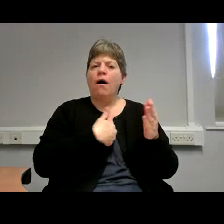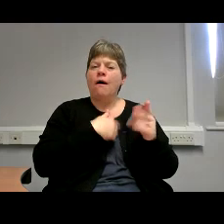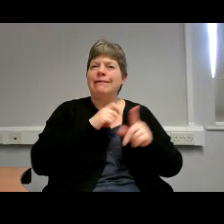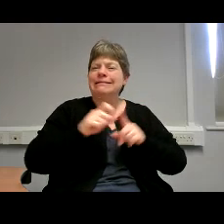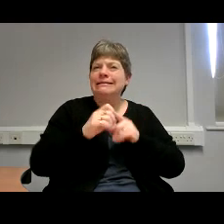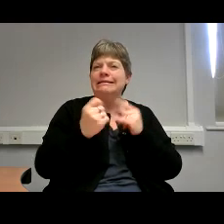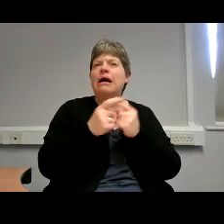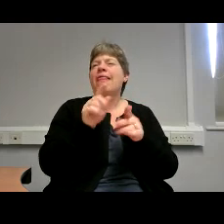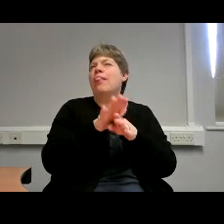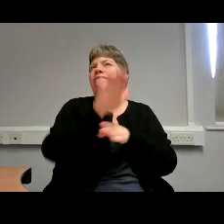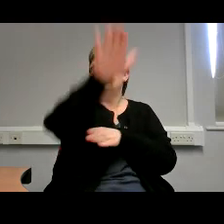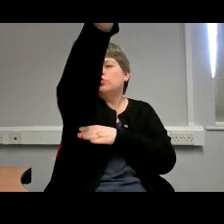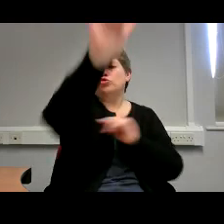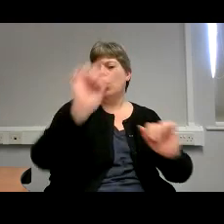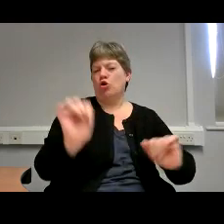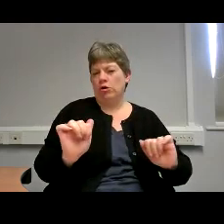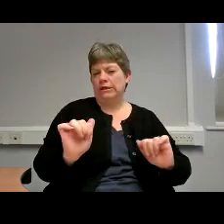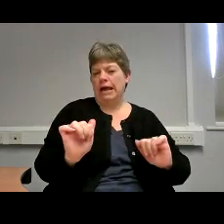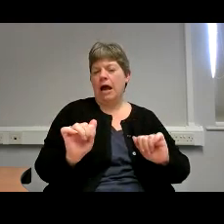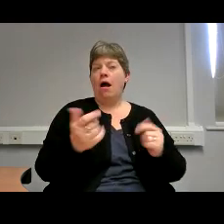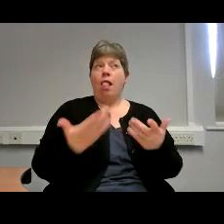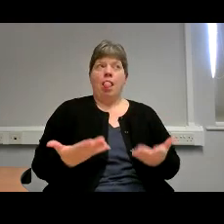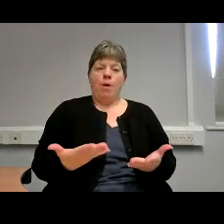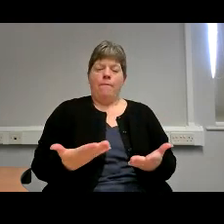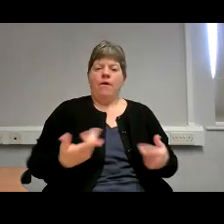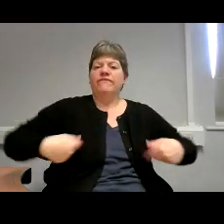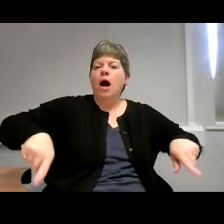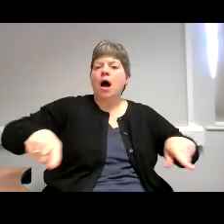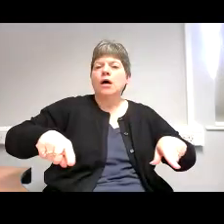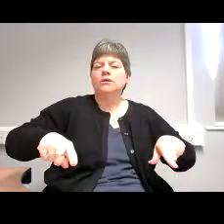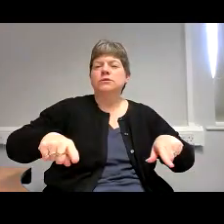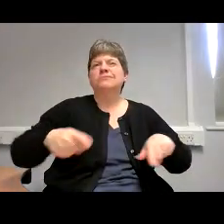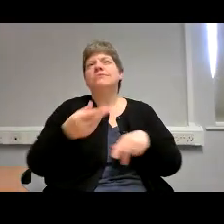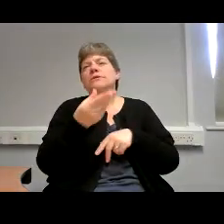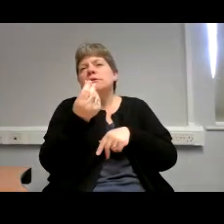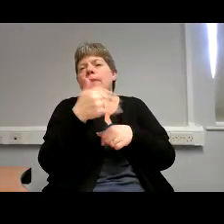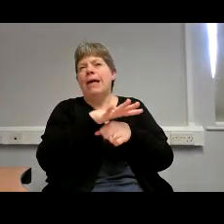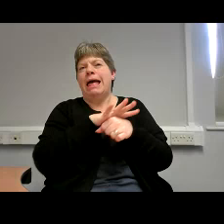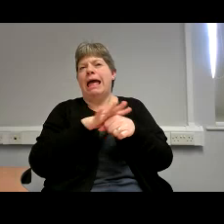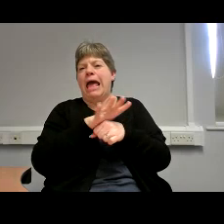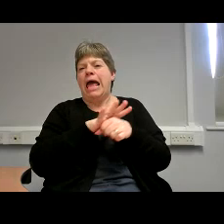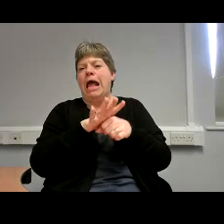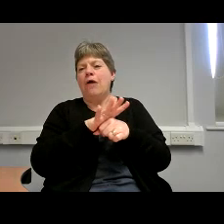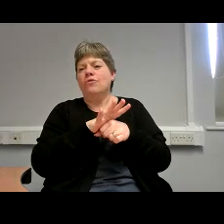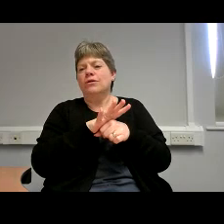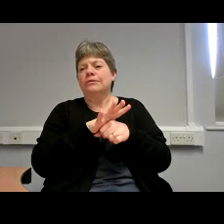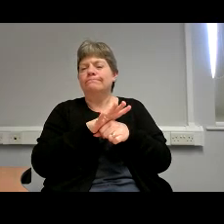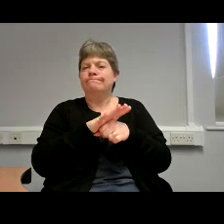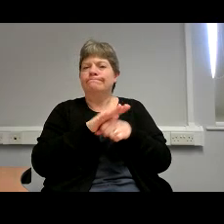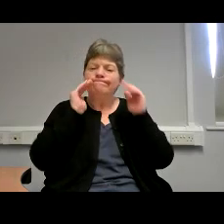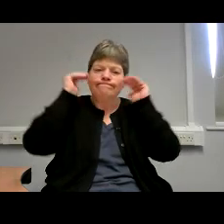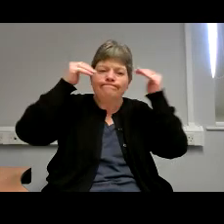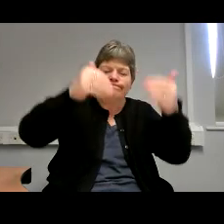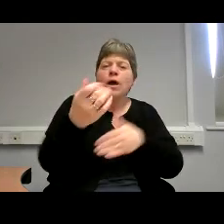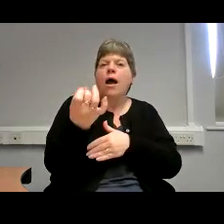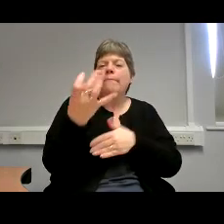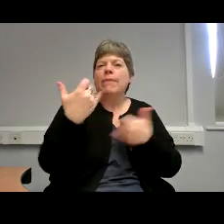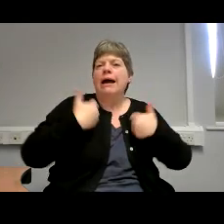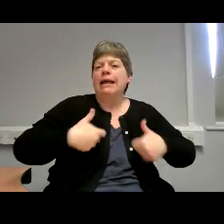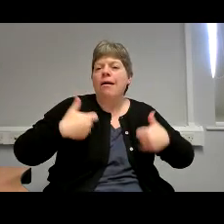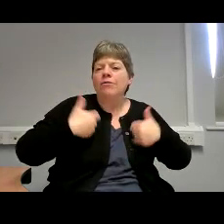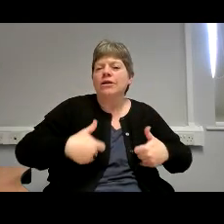the future for us, I think, at this point. Some areas that focus more on minor illness across the